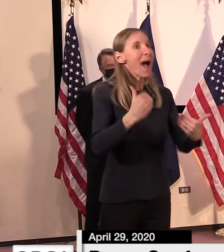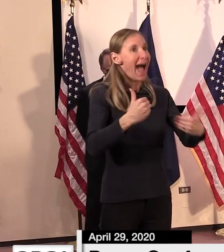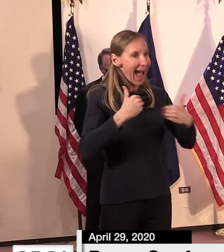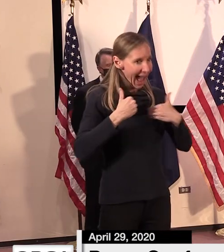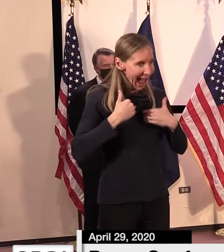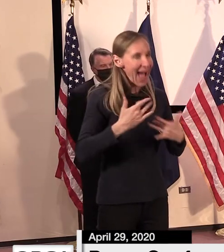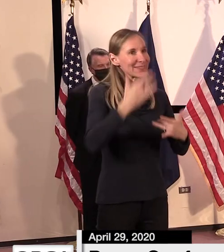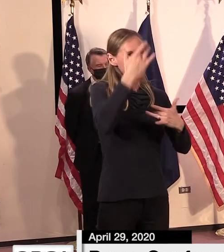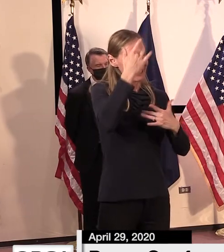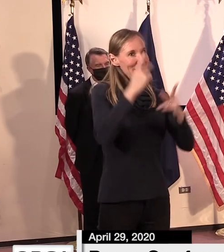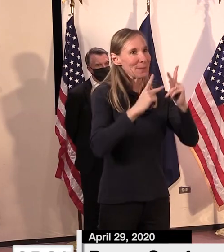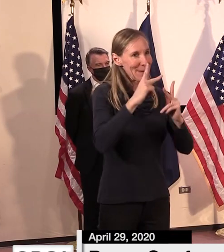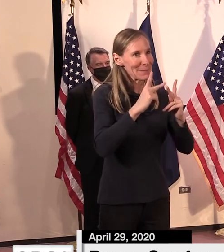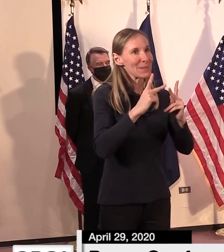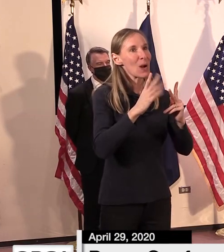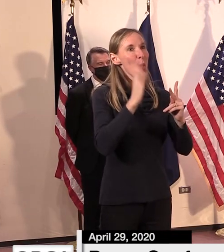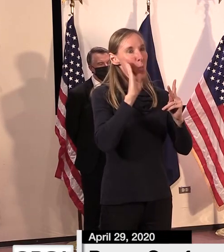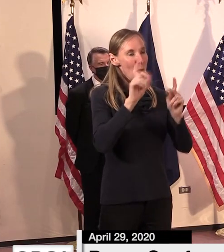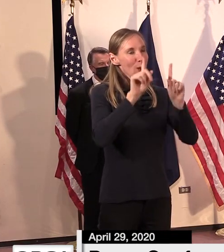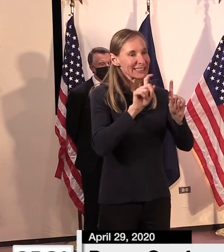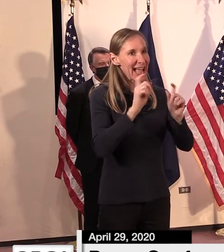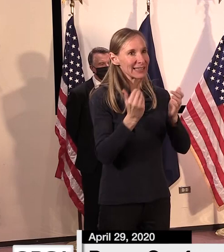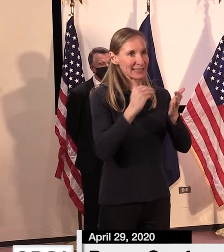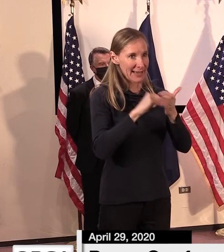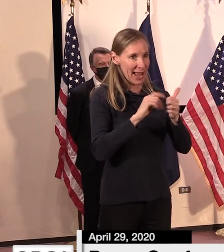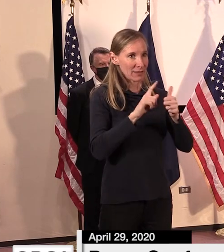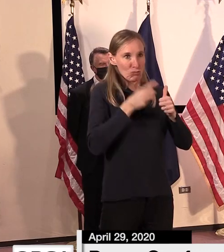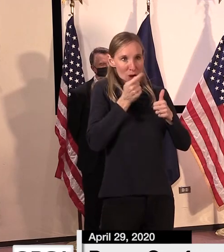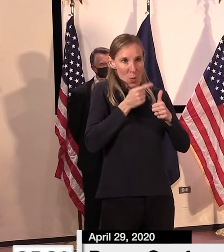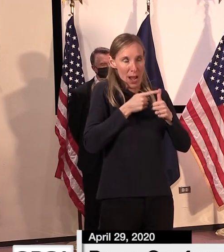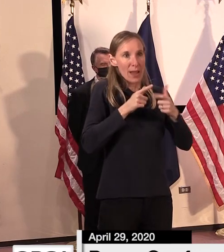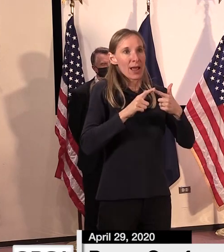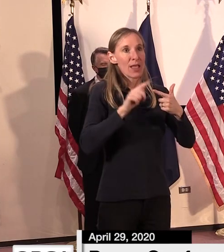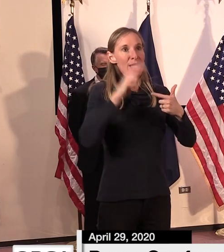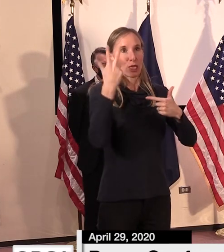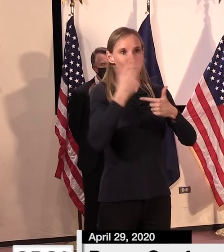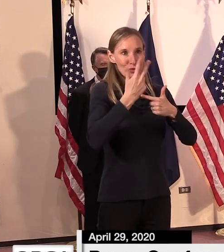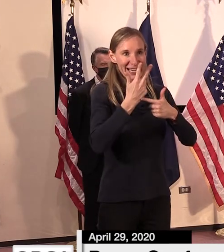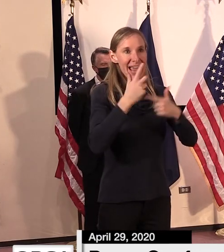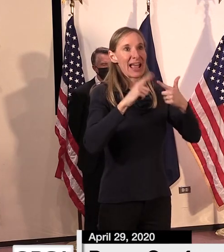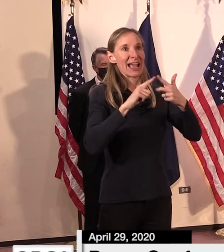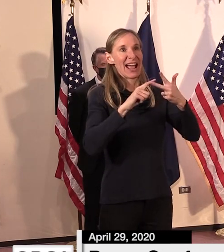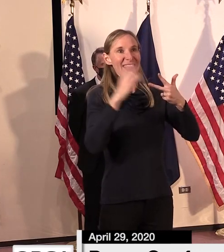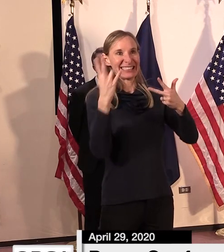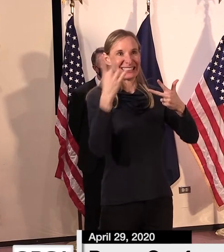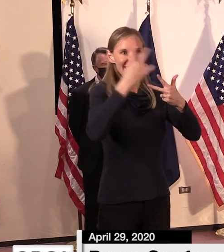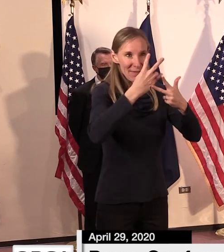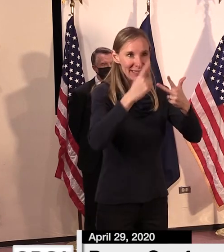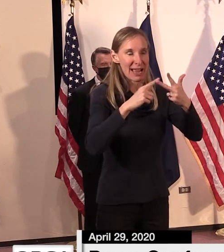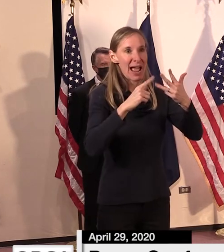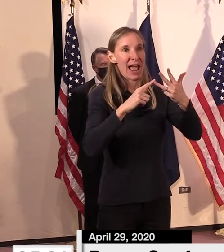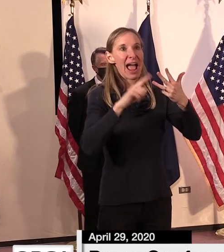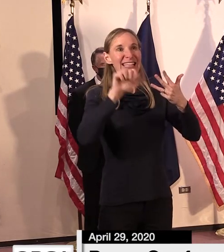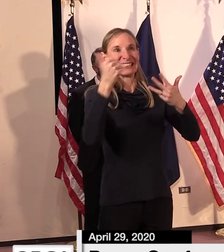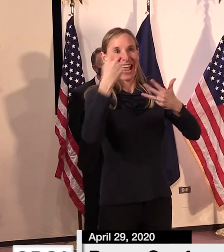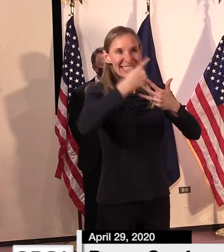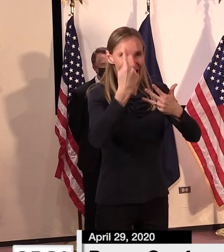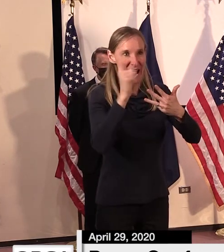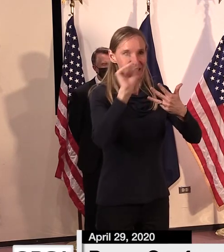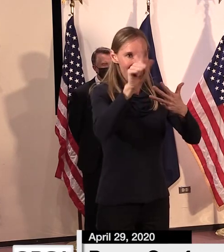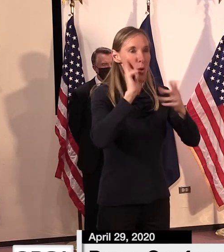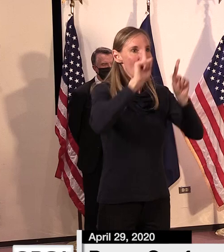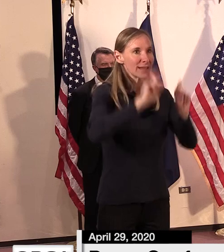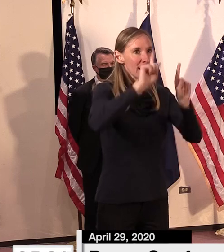day 3, 7-day, and 10-day and 14-day retesting of all residents and staff to